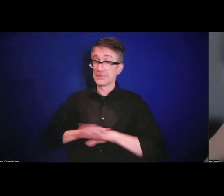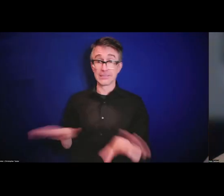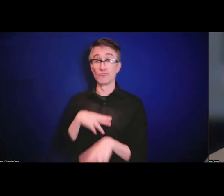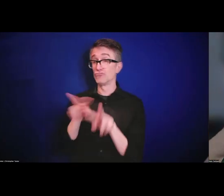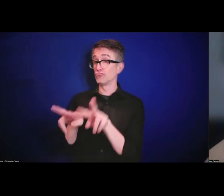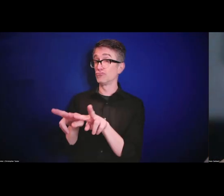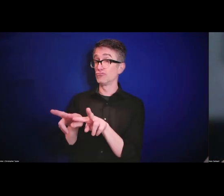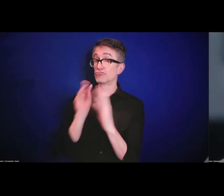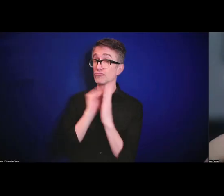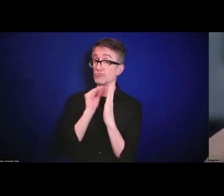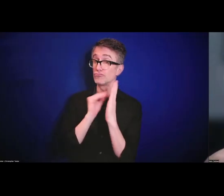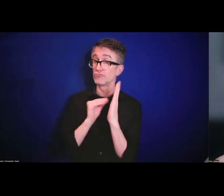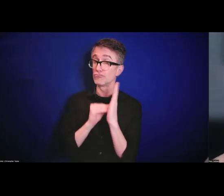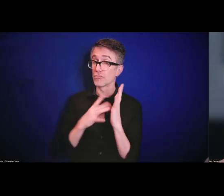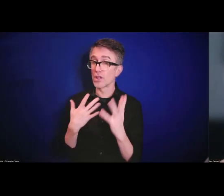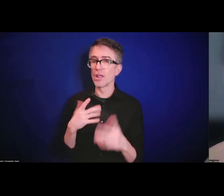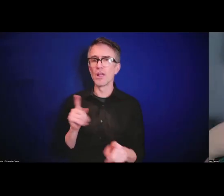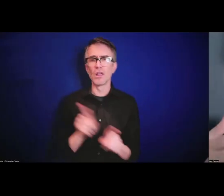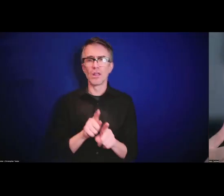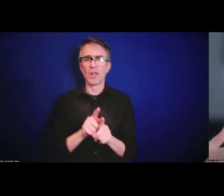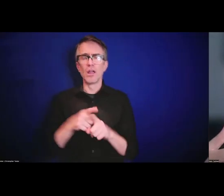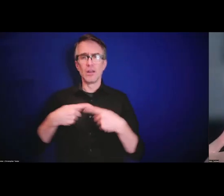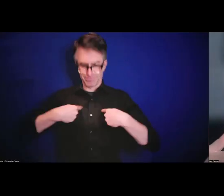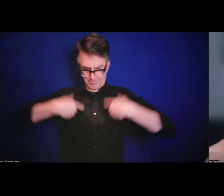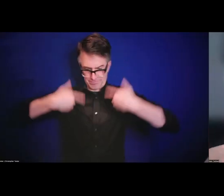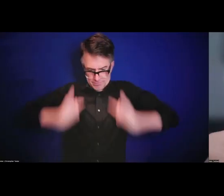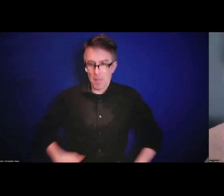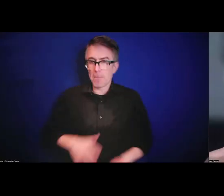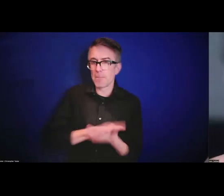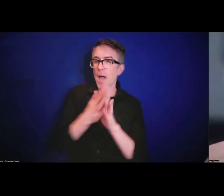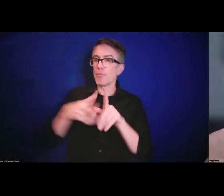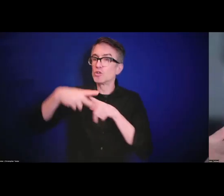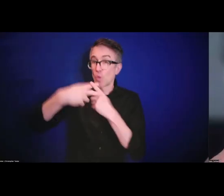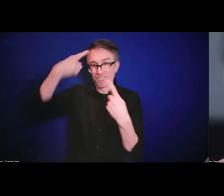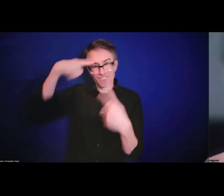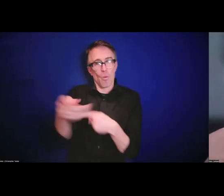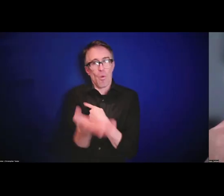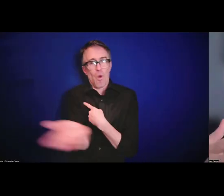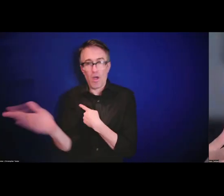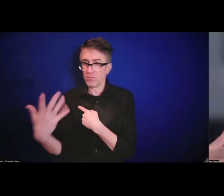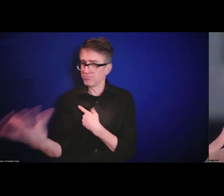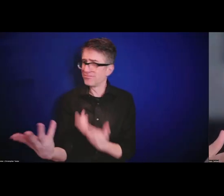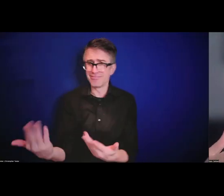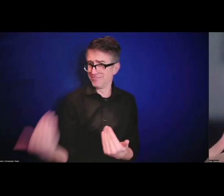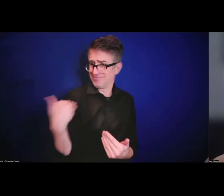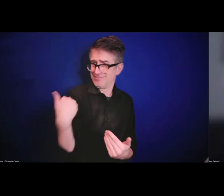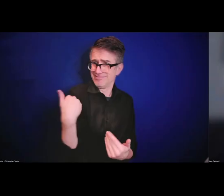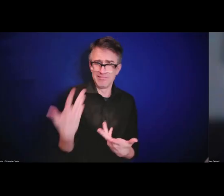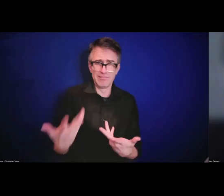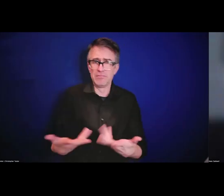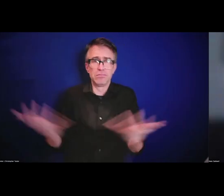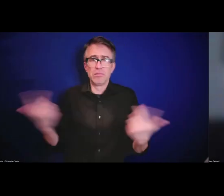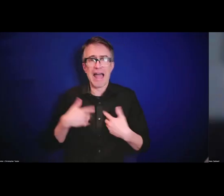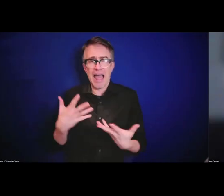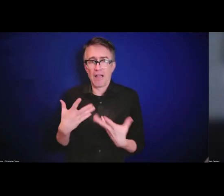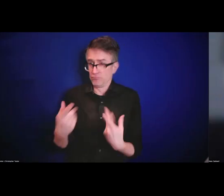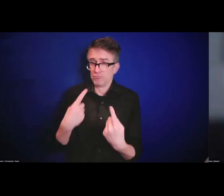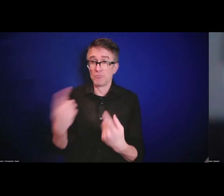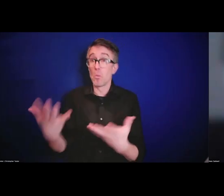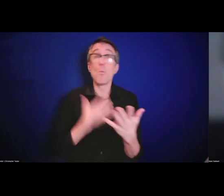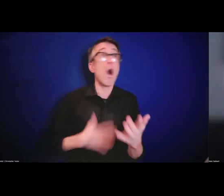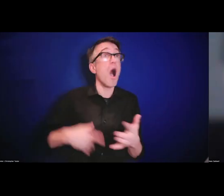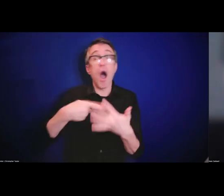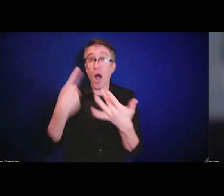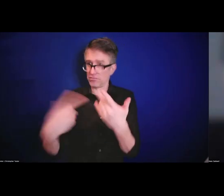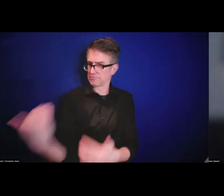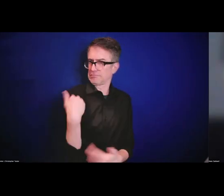often say we're just a tool to amplify those voices and experiences and perspectives. And then it's actually really